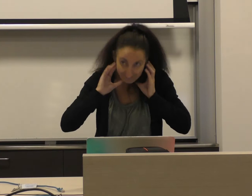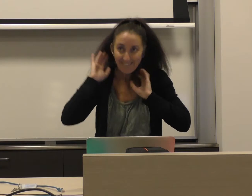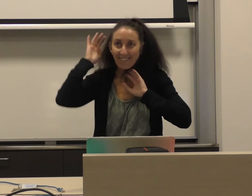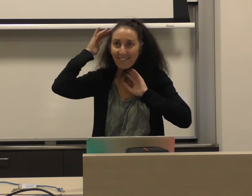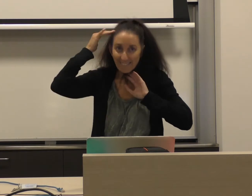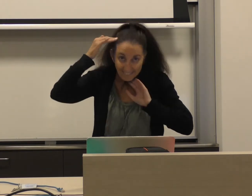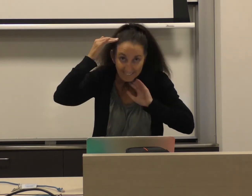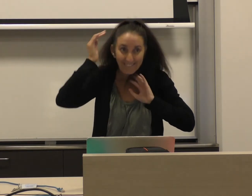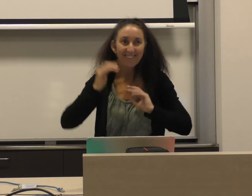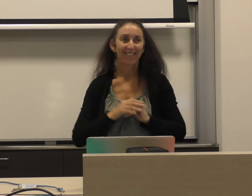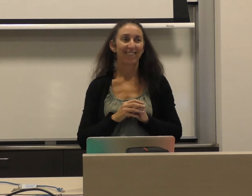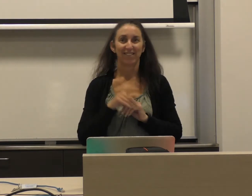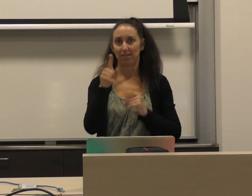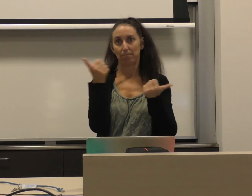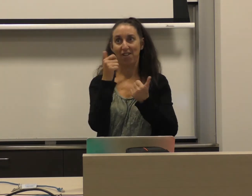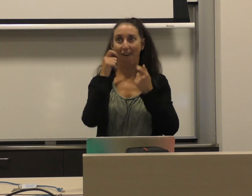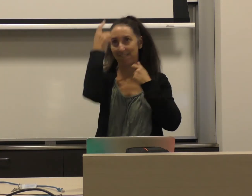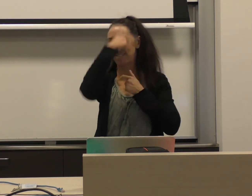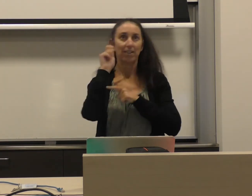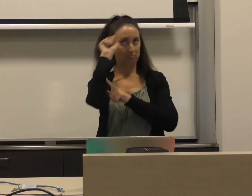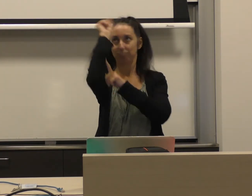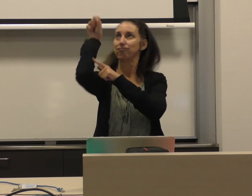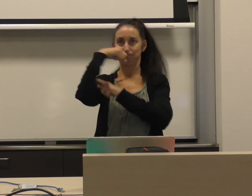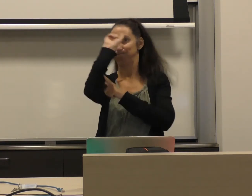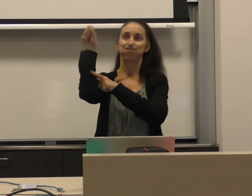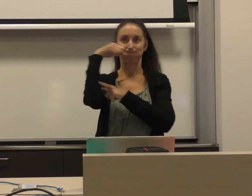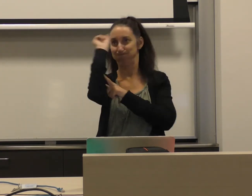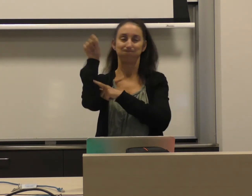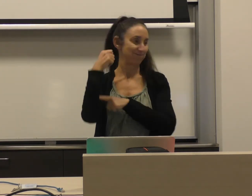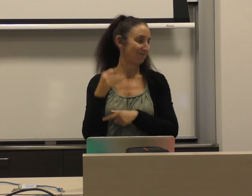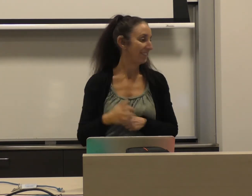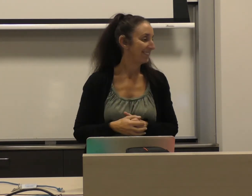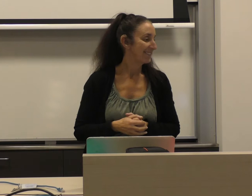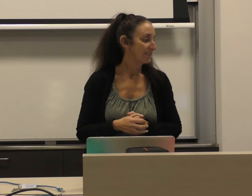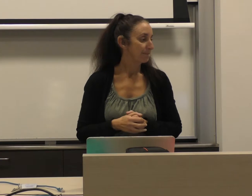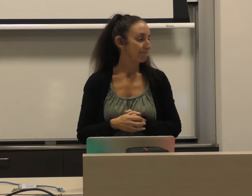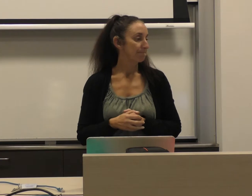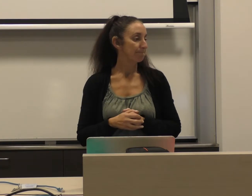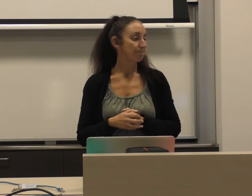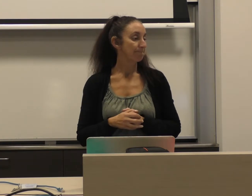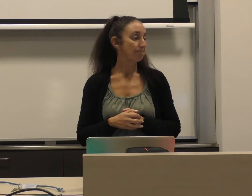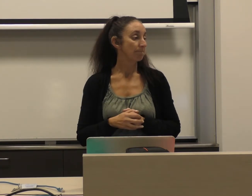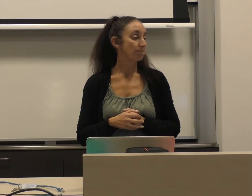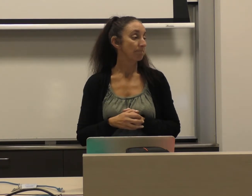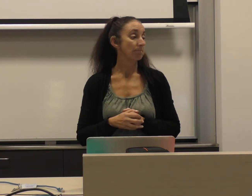into something, your head comes forward as if you're diving. So yes, your head moves around in lots of different